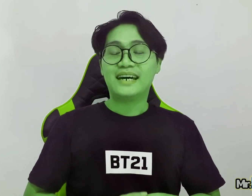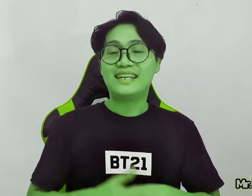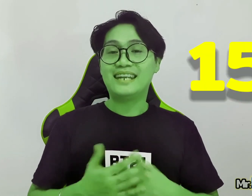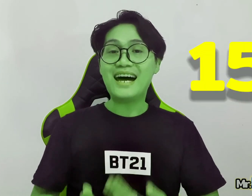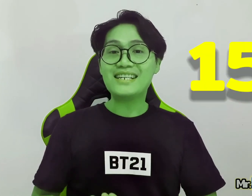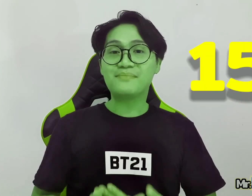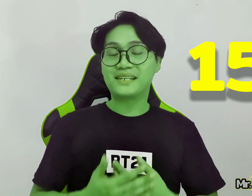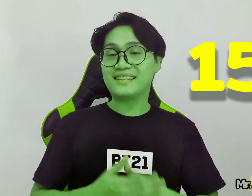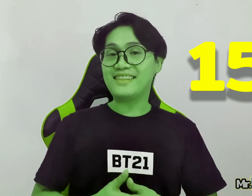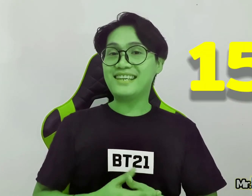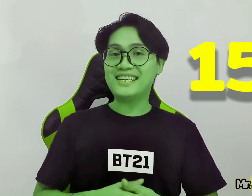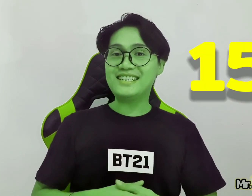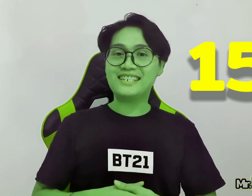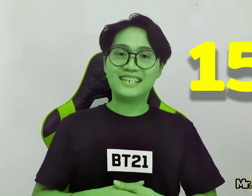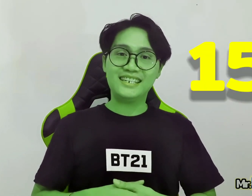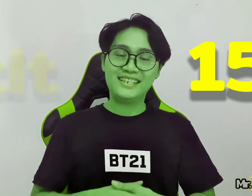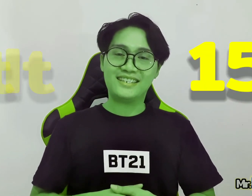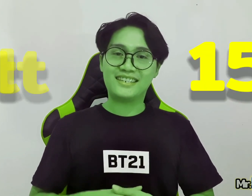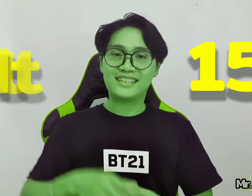And last but not the least, it.